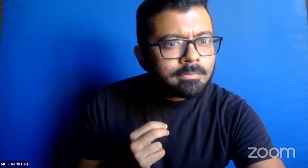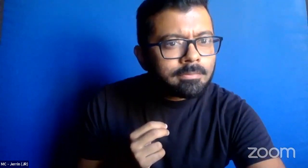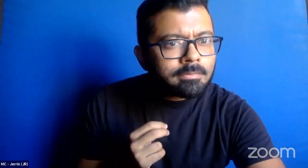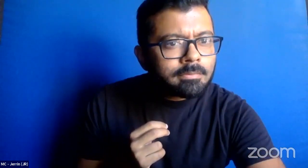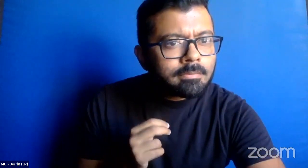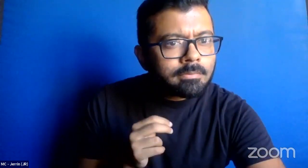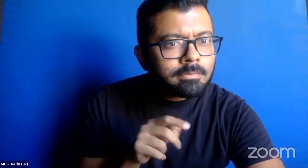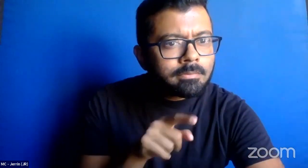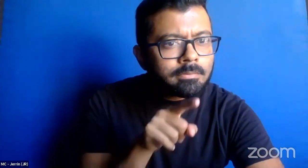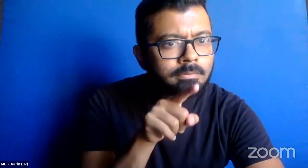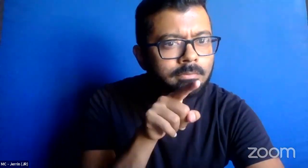make a comment. One moment.